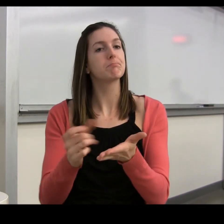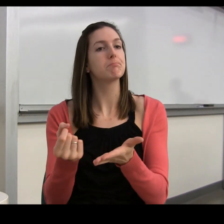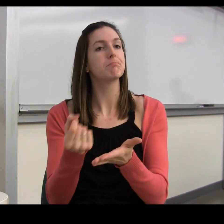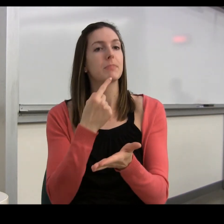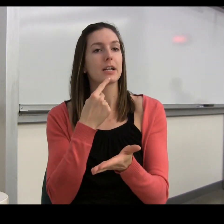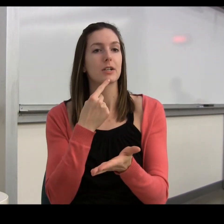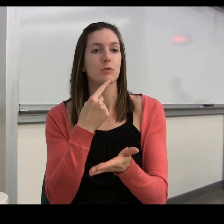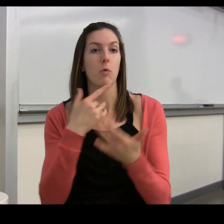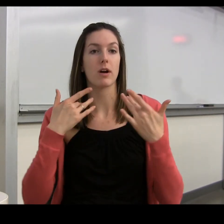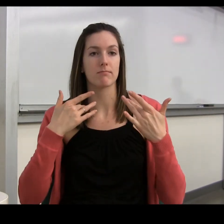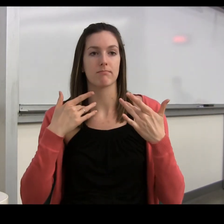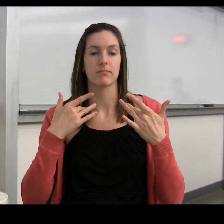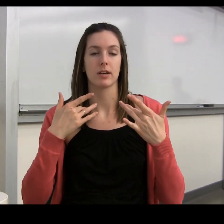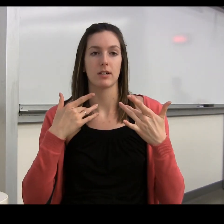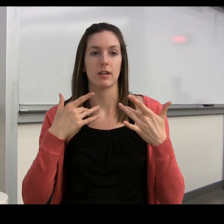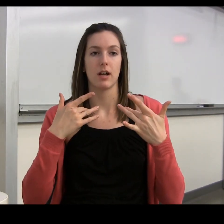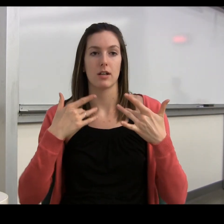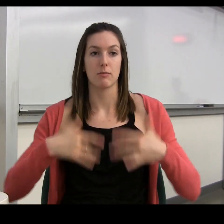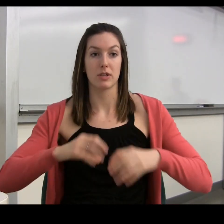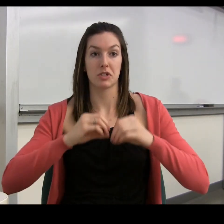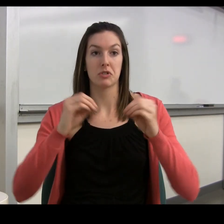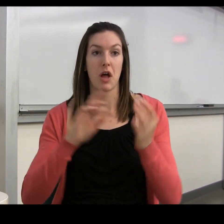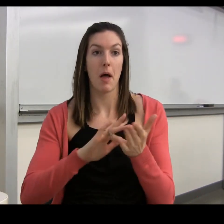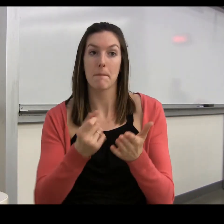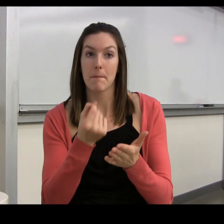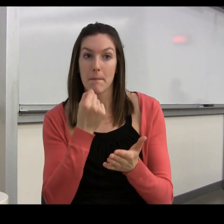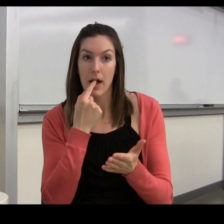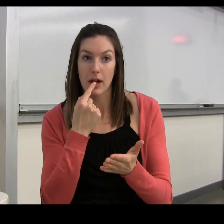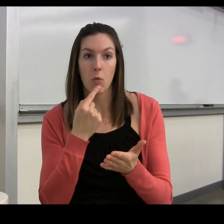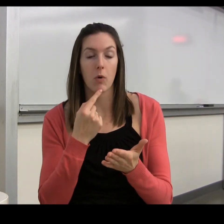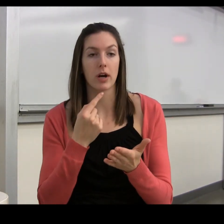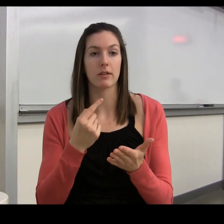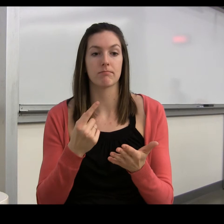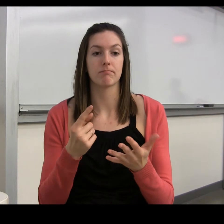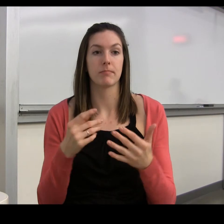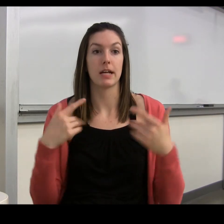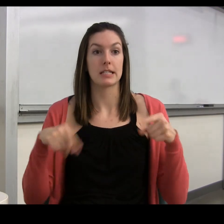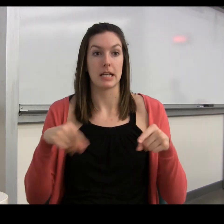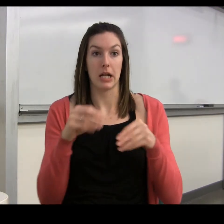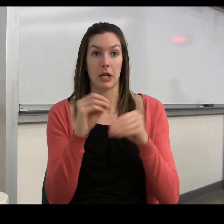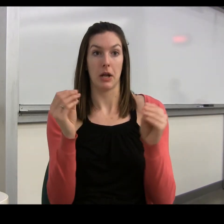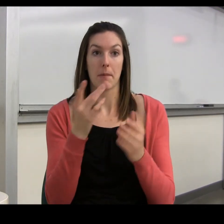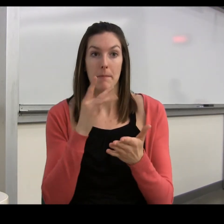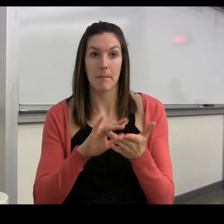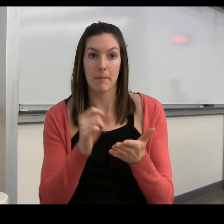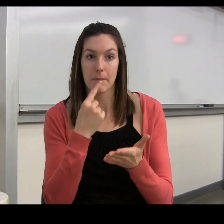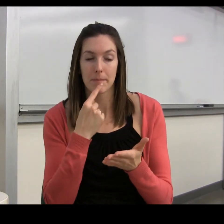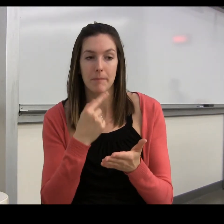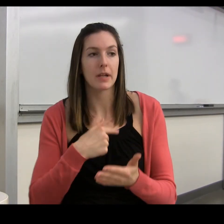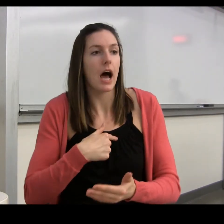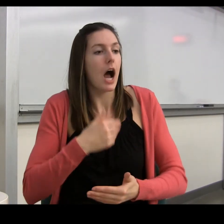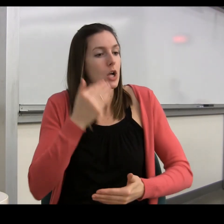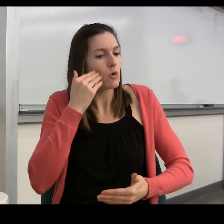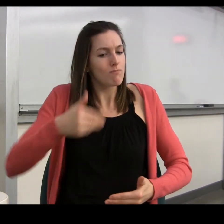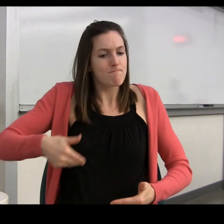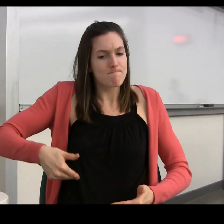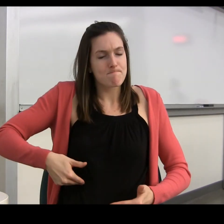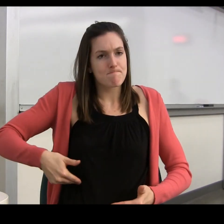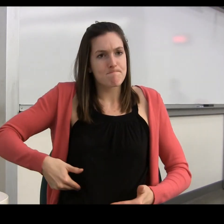or anxiety drugs. Now I knew something was wrong with me. I knew that I shouldn't be having these